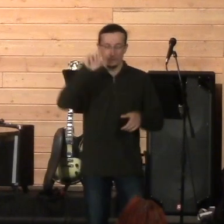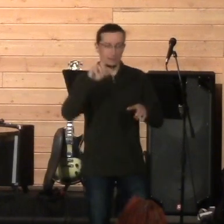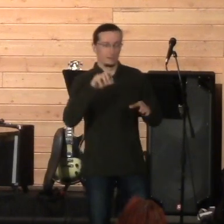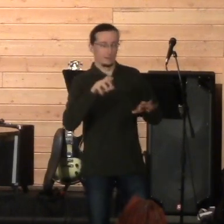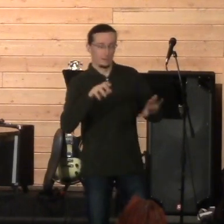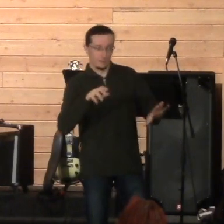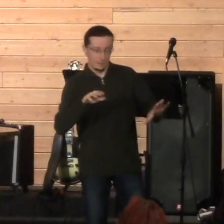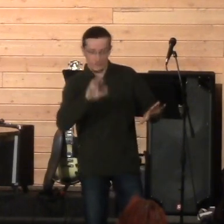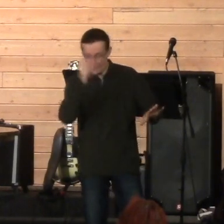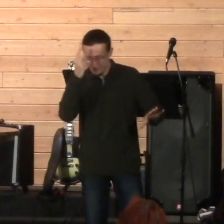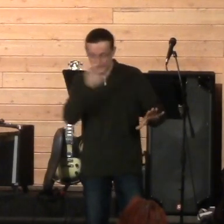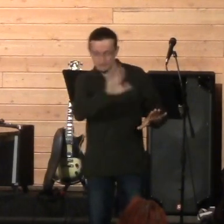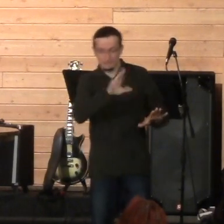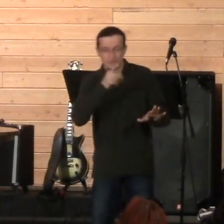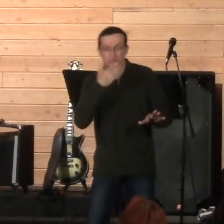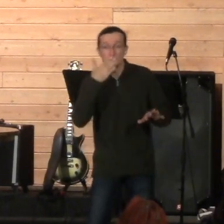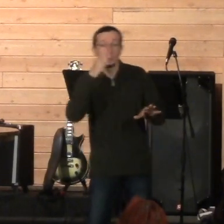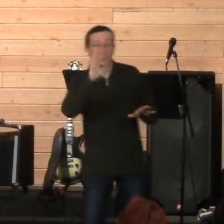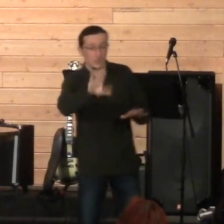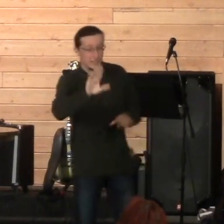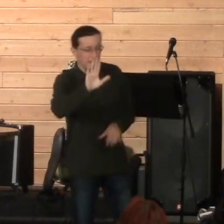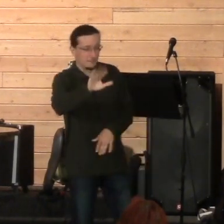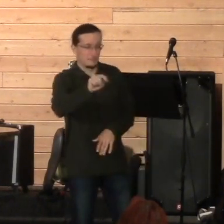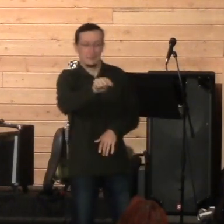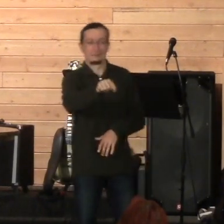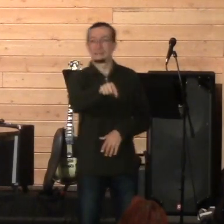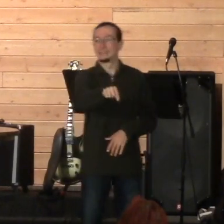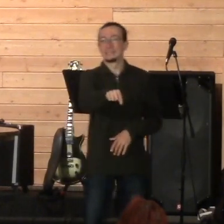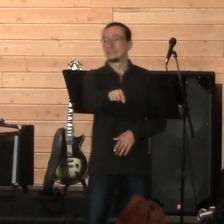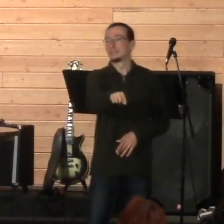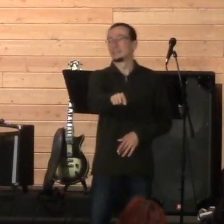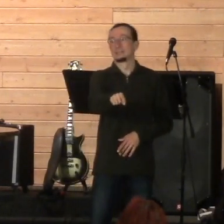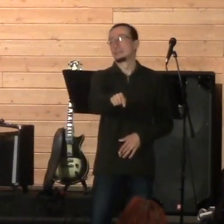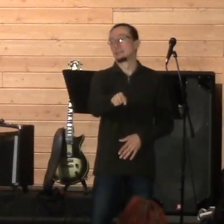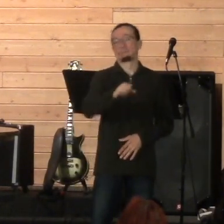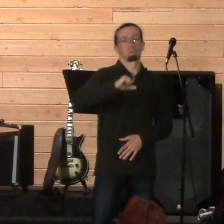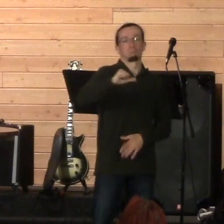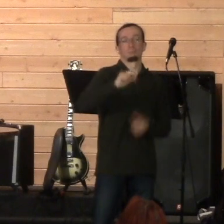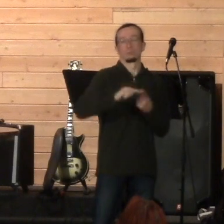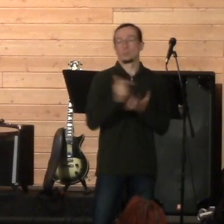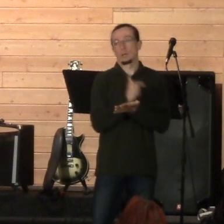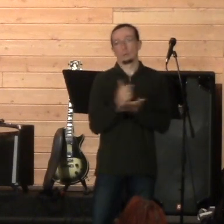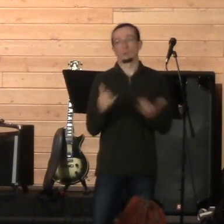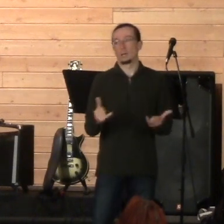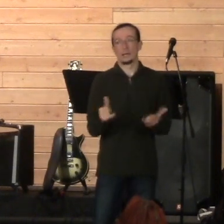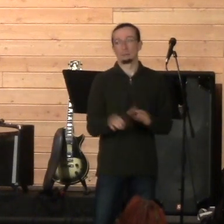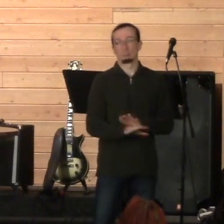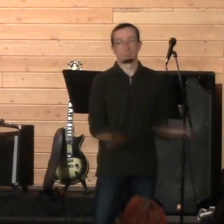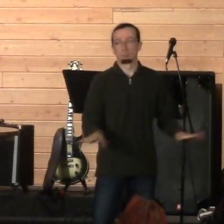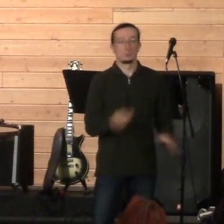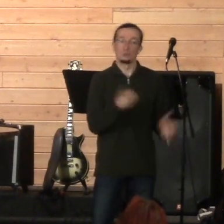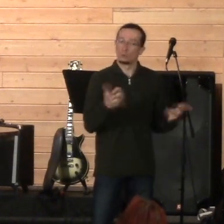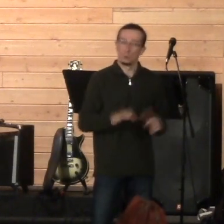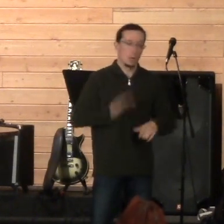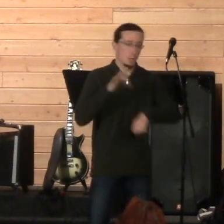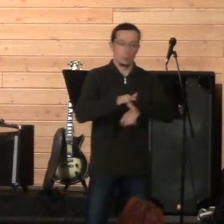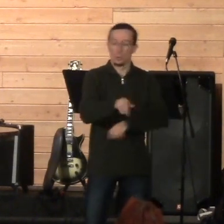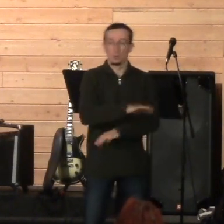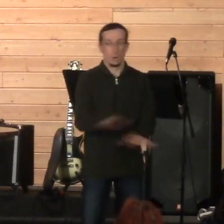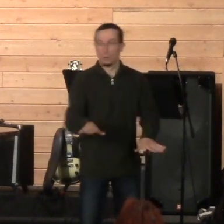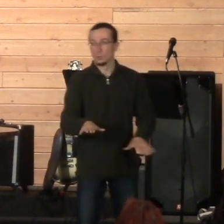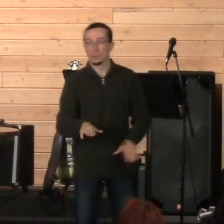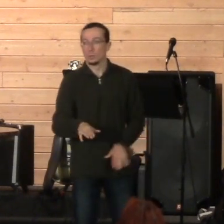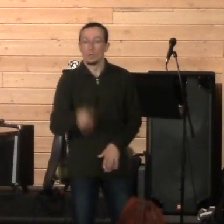no, Jerusalem, that place is hostile to the gospel right now. You don't want to go there, Paul.